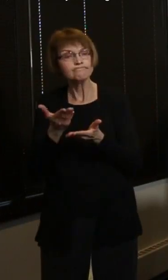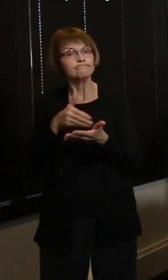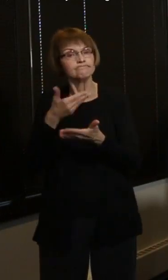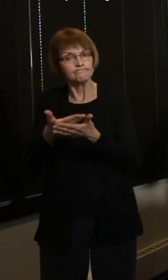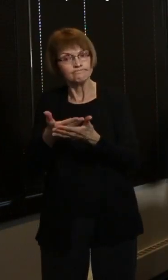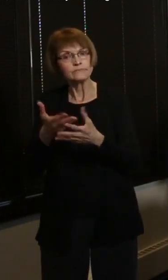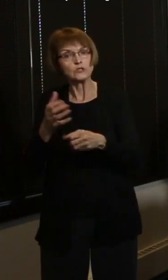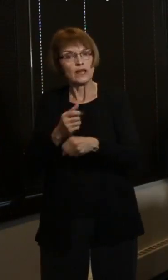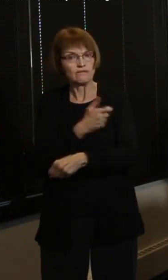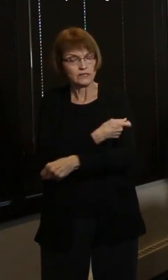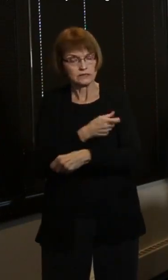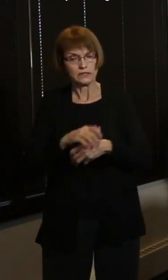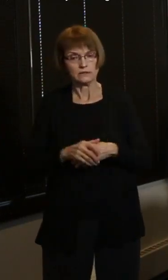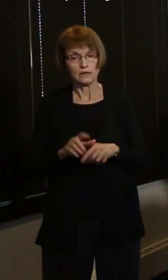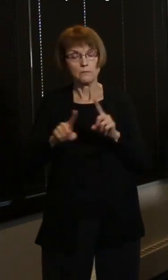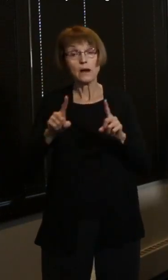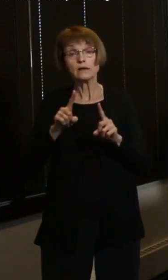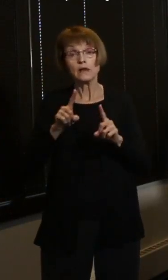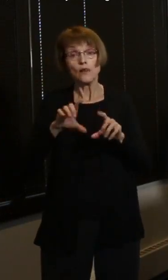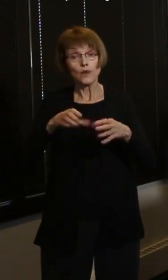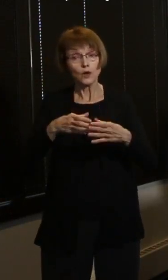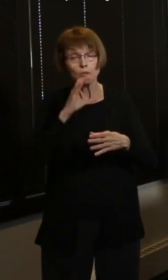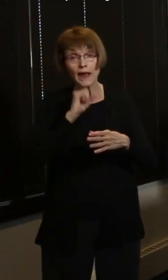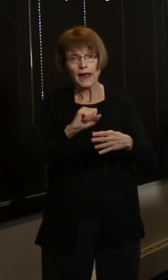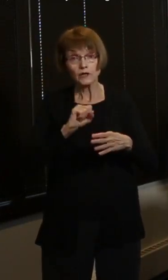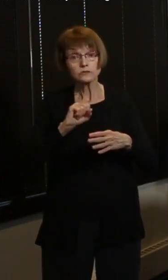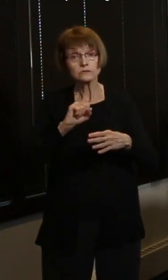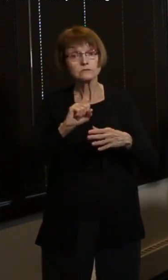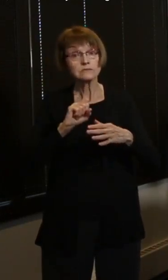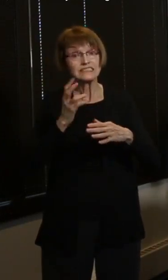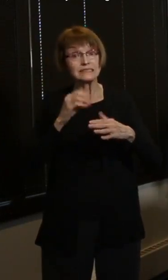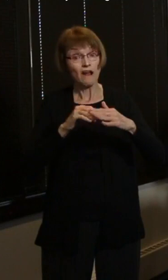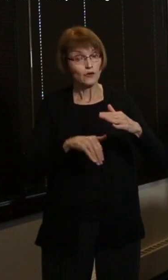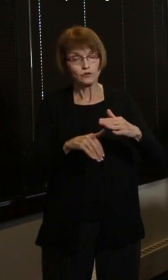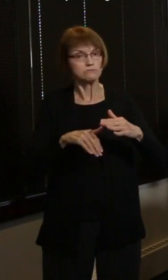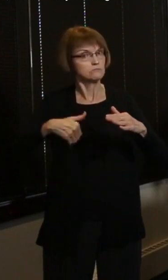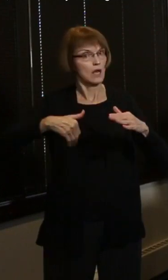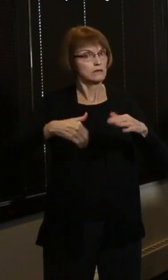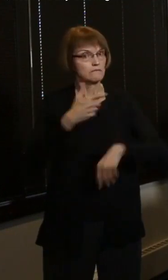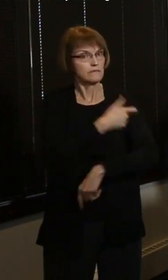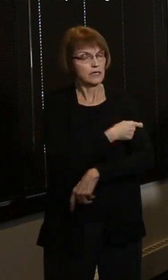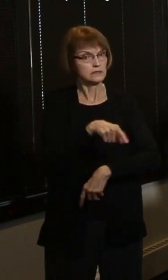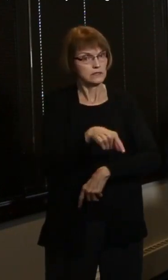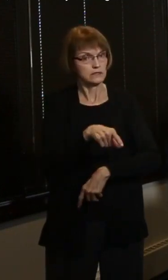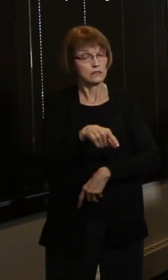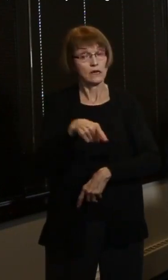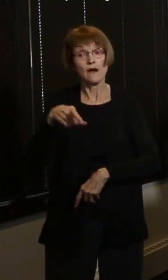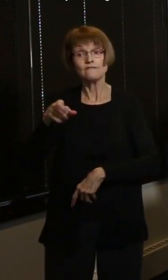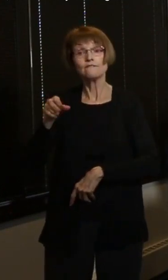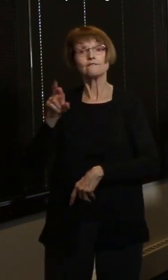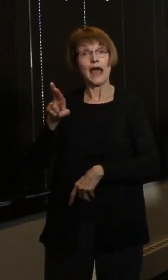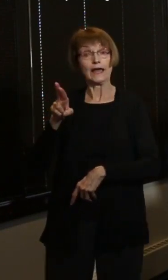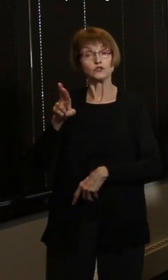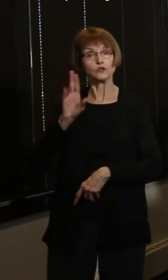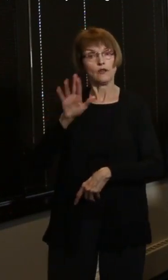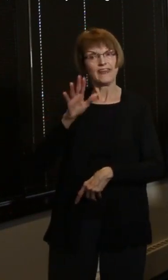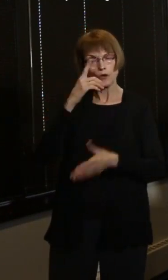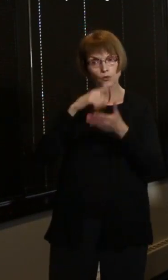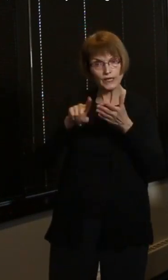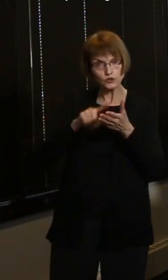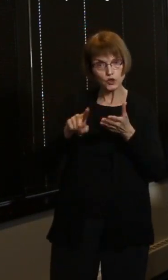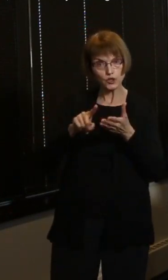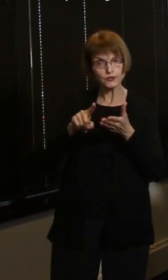haven't vaccinated that under 16 age cohort. So hopefully Pfizer has submitted their data to